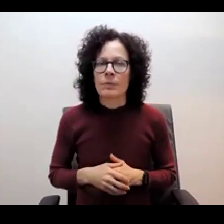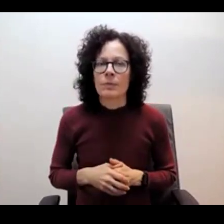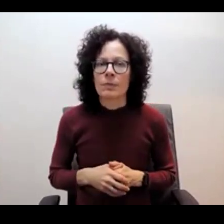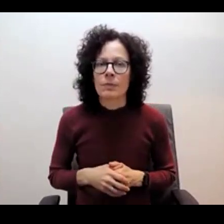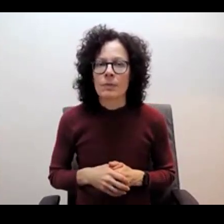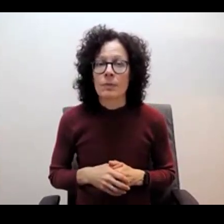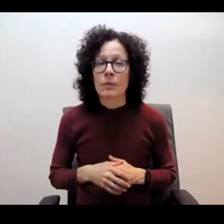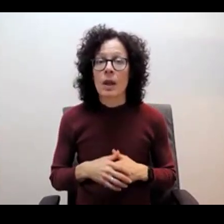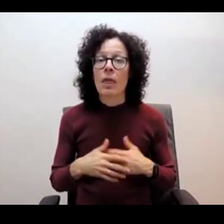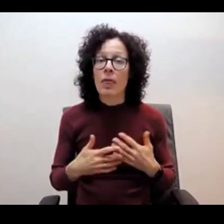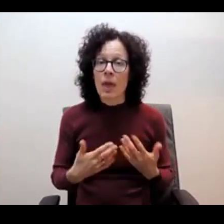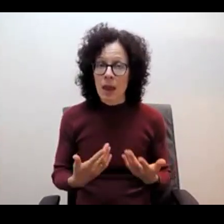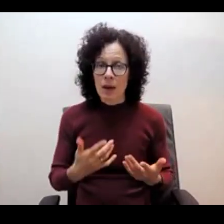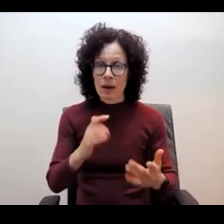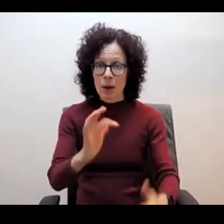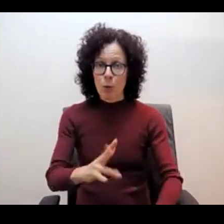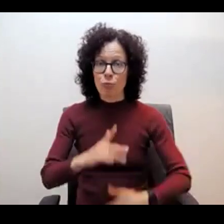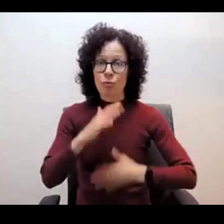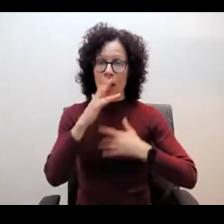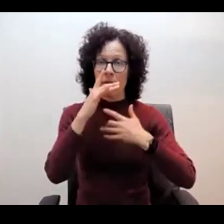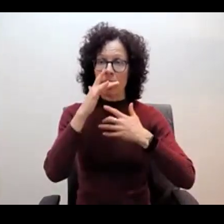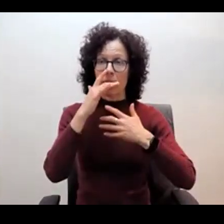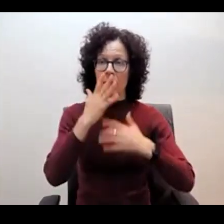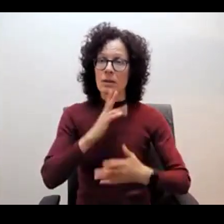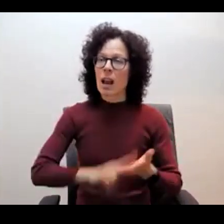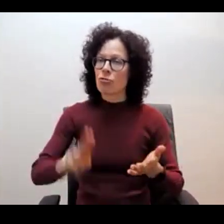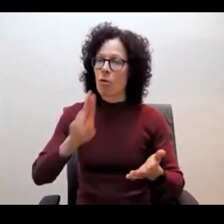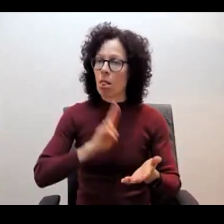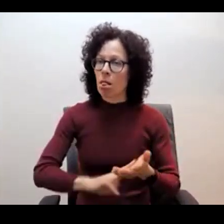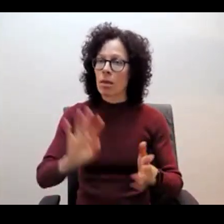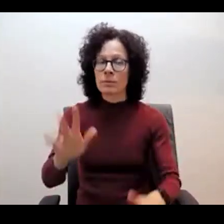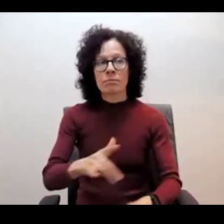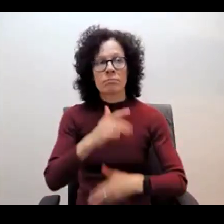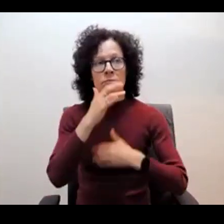Just letting your breath come and go naturally.